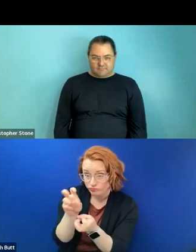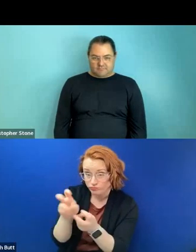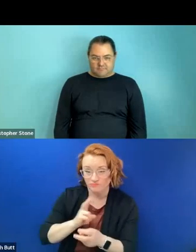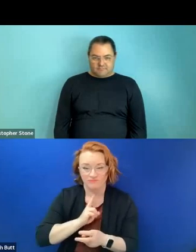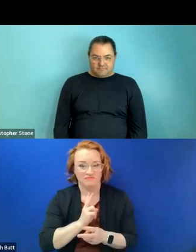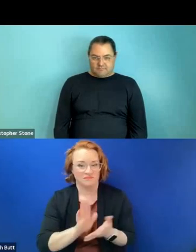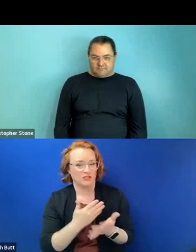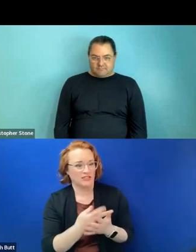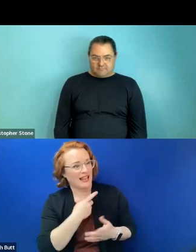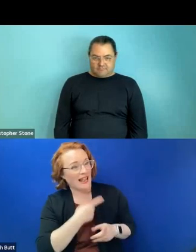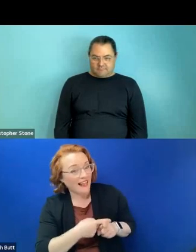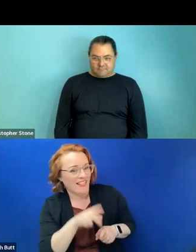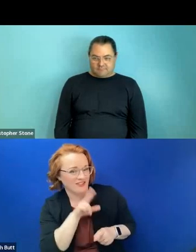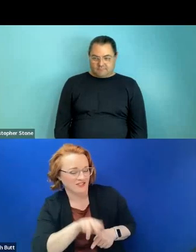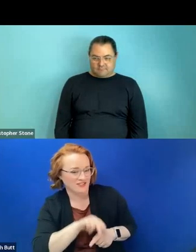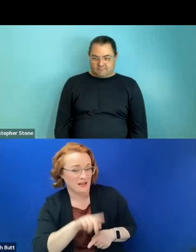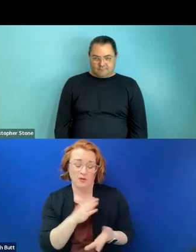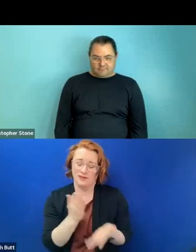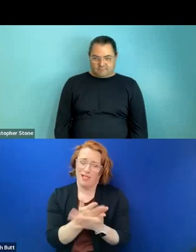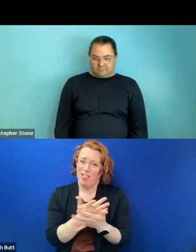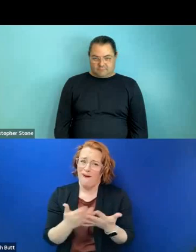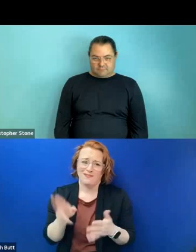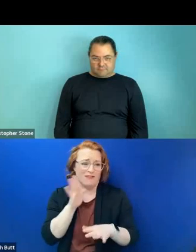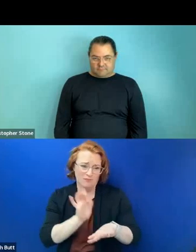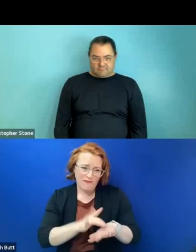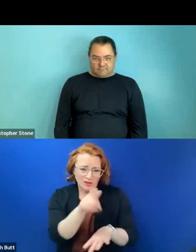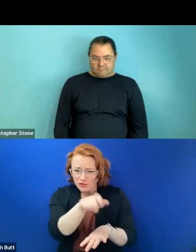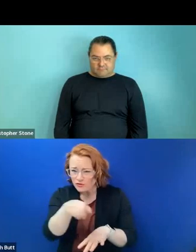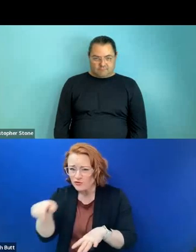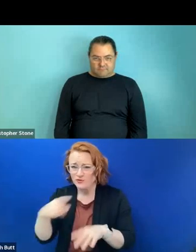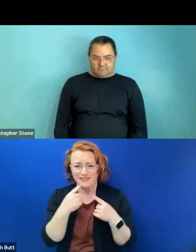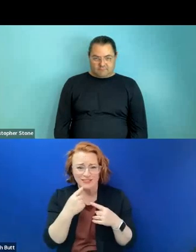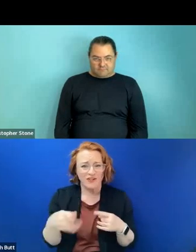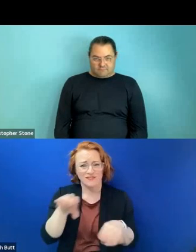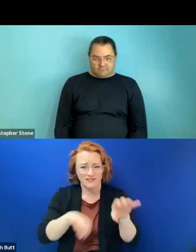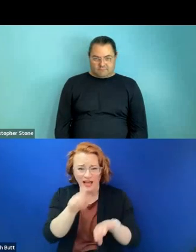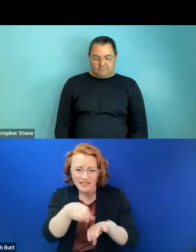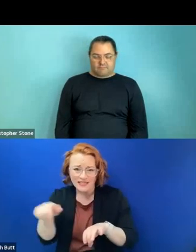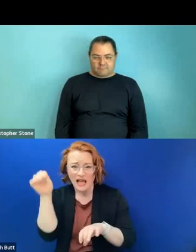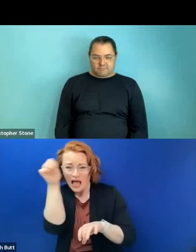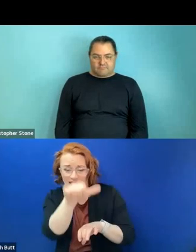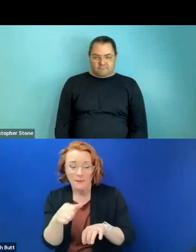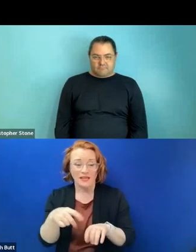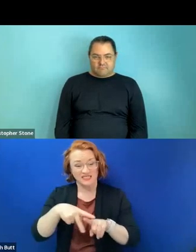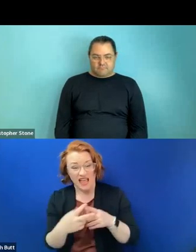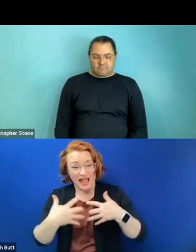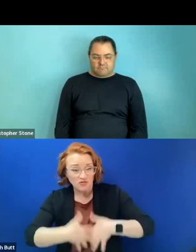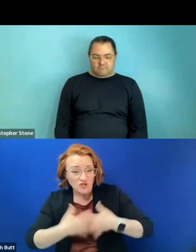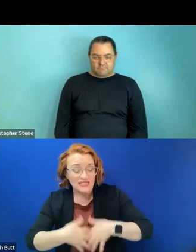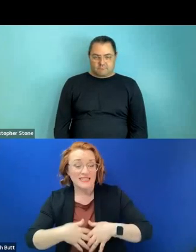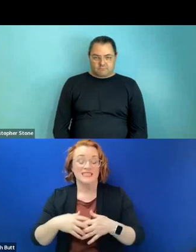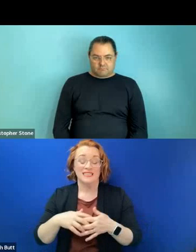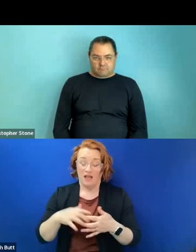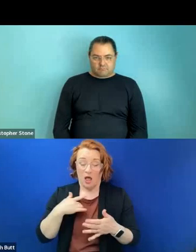are now lots of deaf academics, teachers, scientists, engineers who I